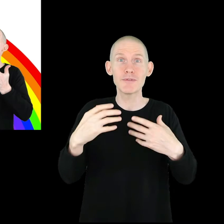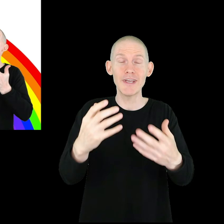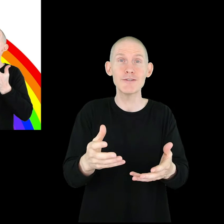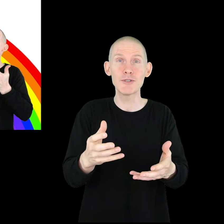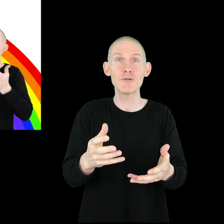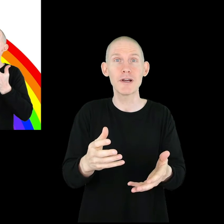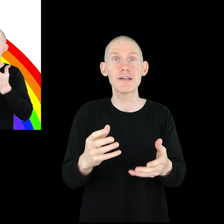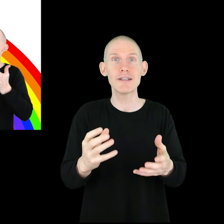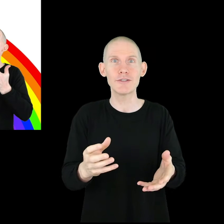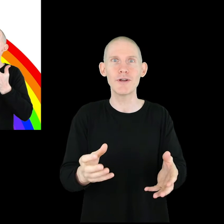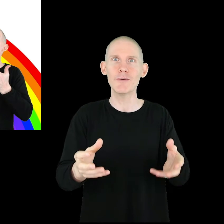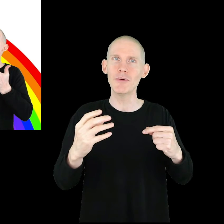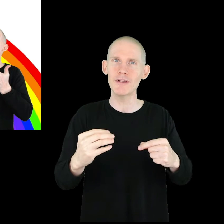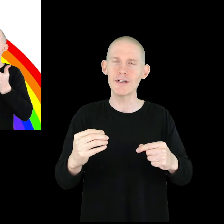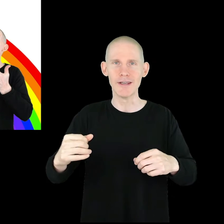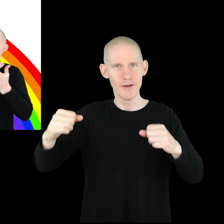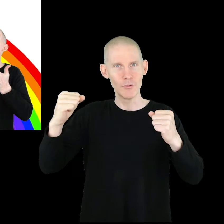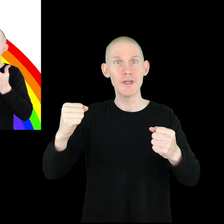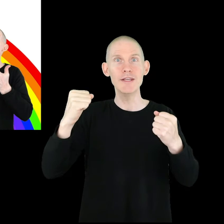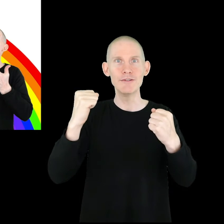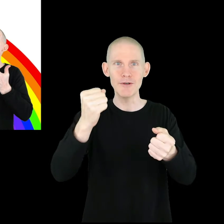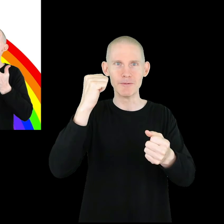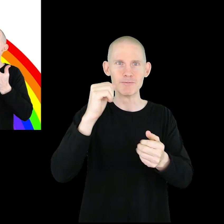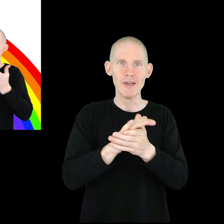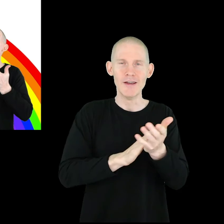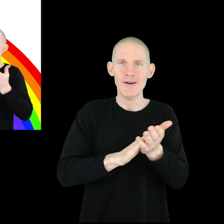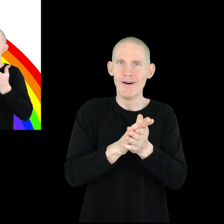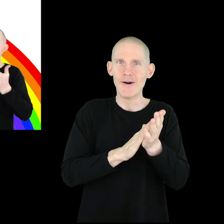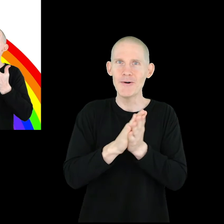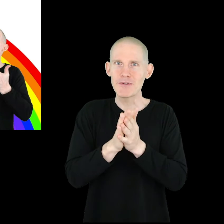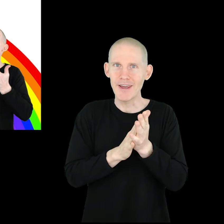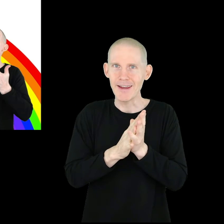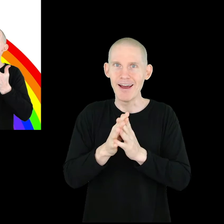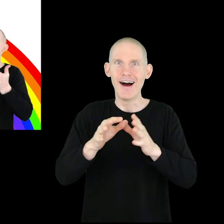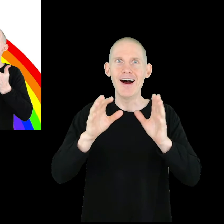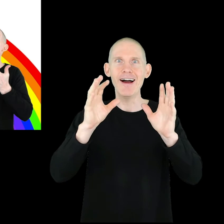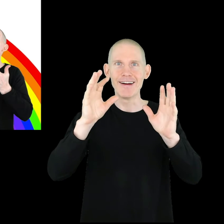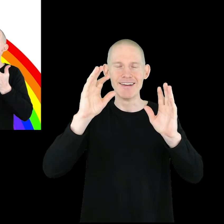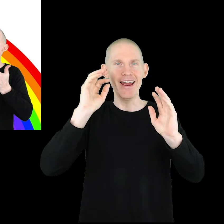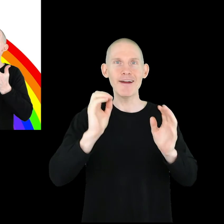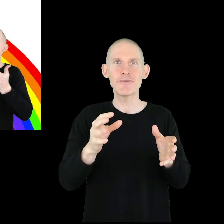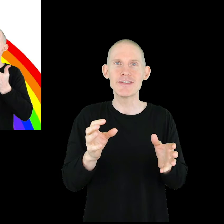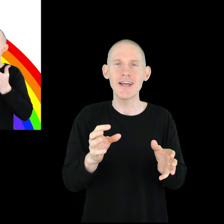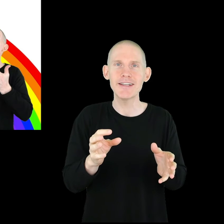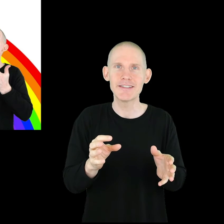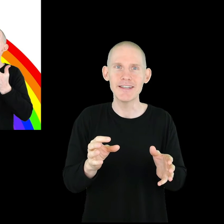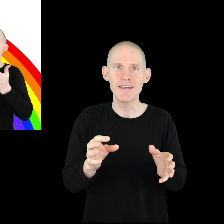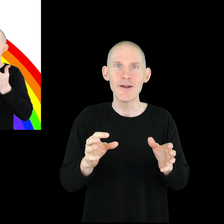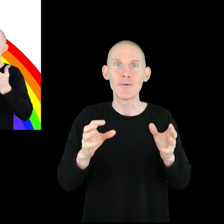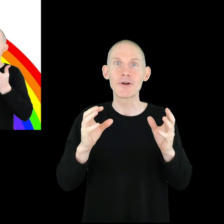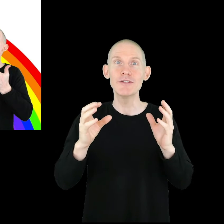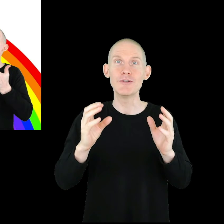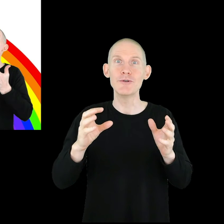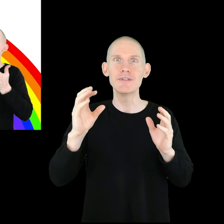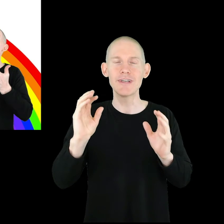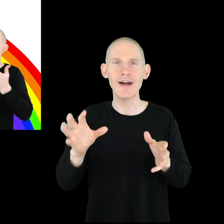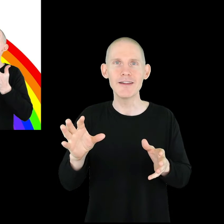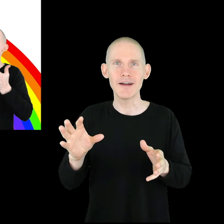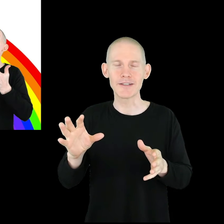test your recognition ability. We do. Okay. After the testing, we're going to do dialogues. Now,